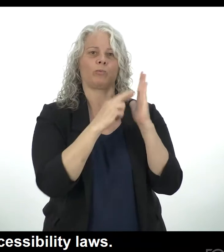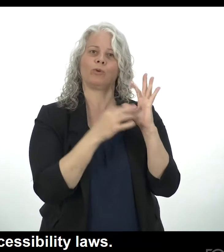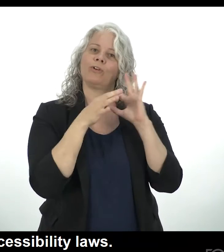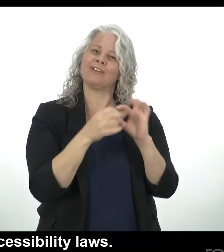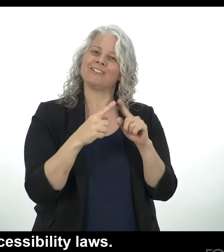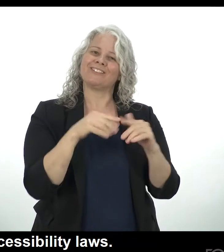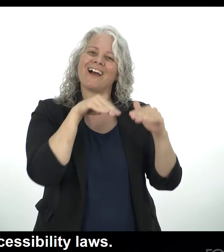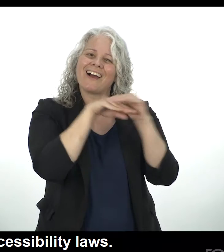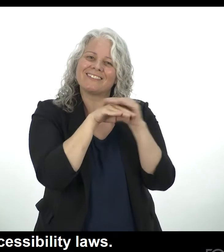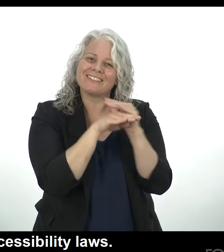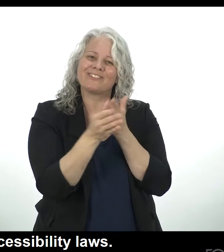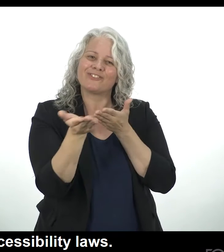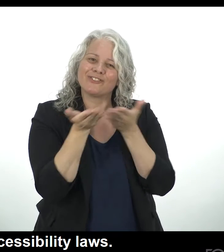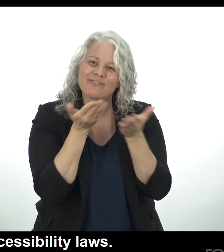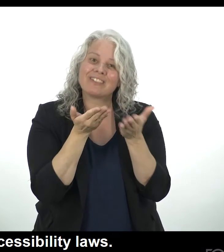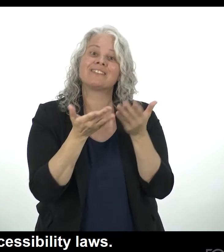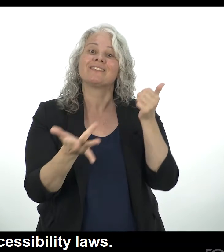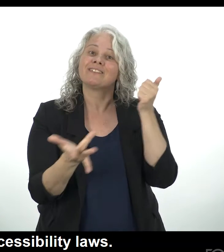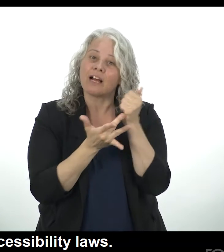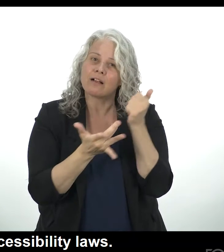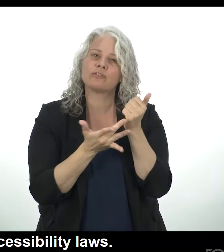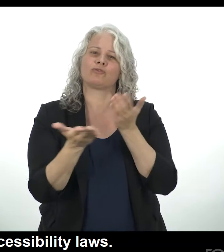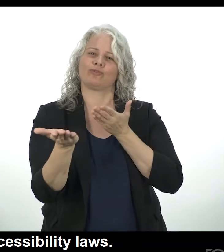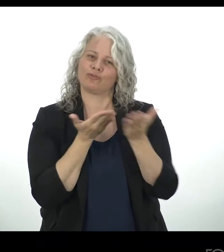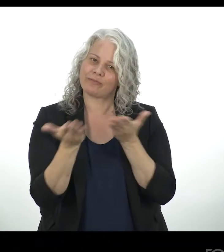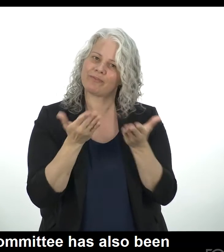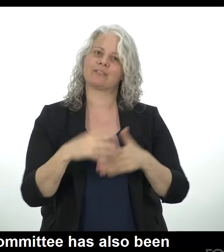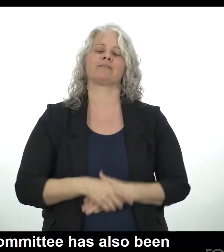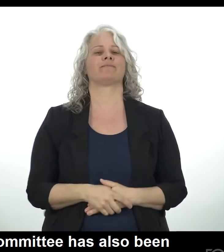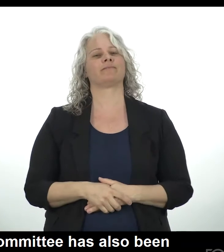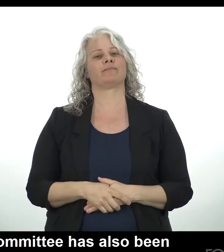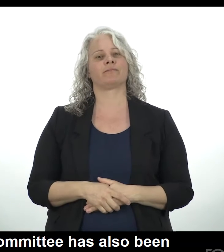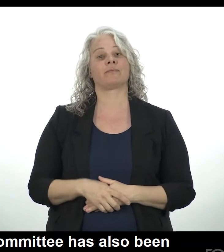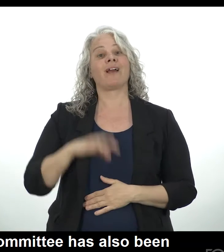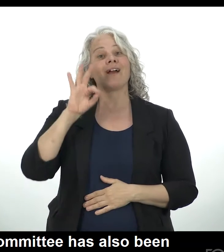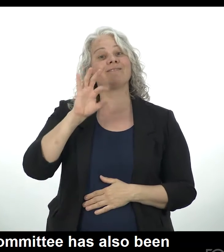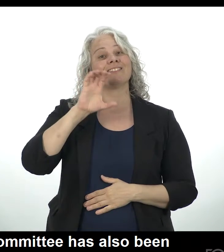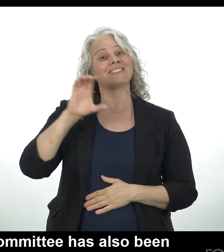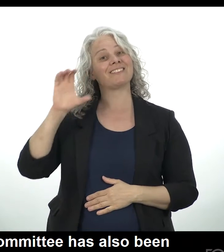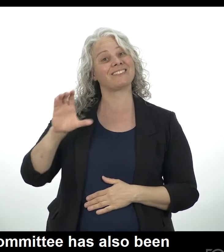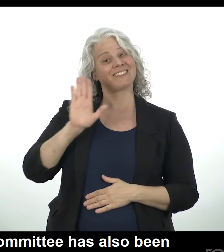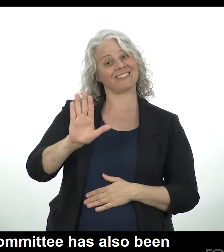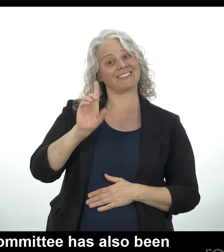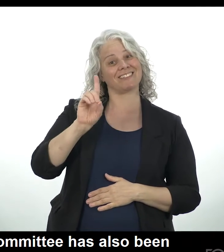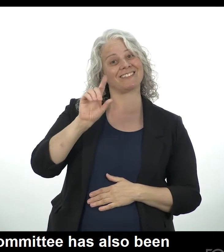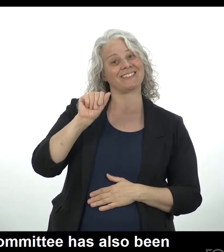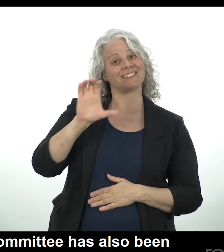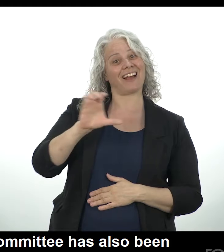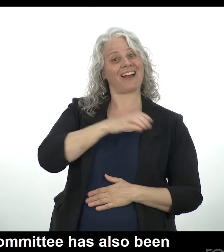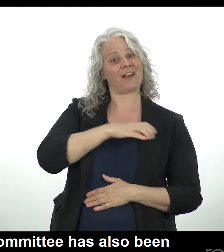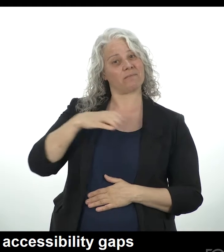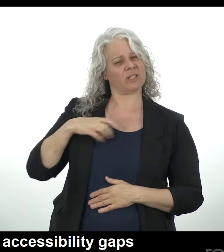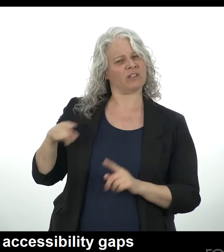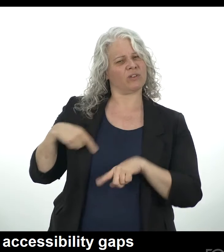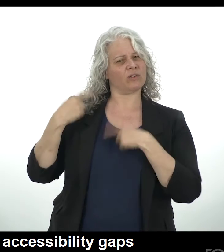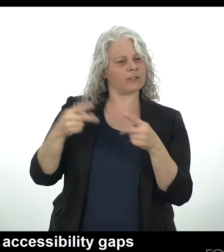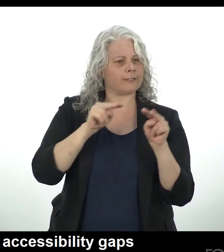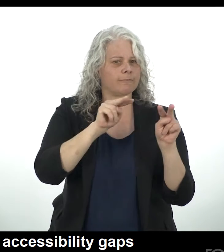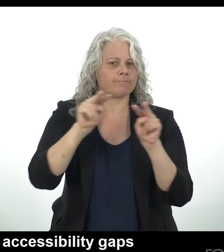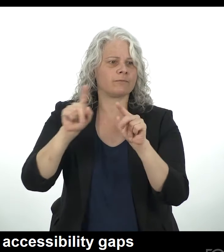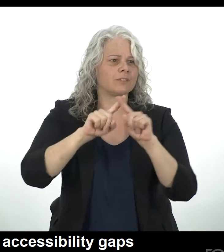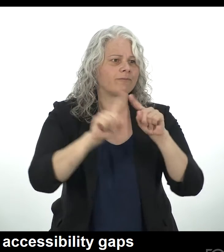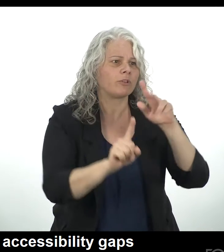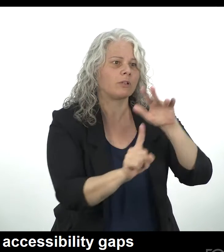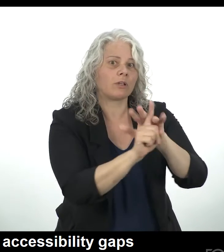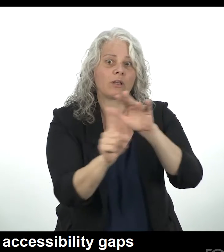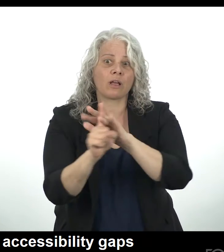of their responsibilities under accessibility laws. The FCC's Disability Advisory Committee has also been exploring